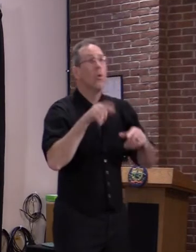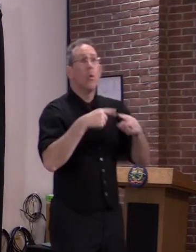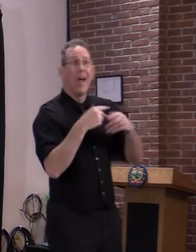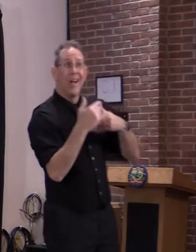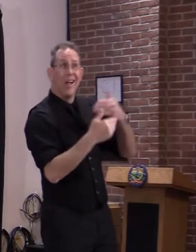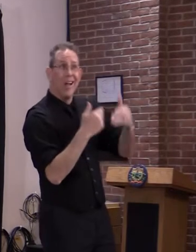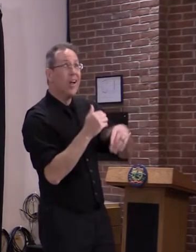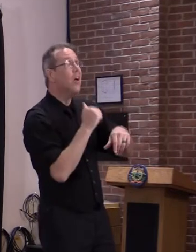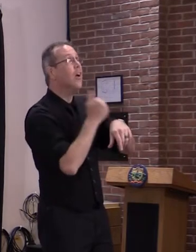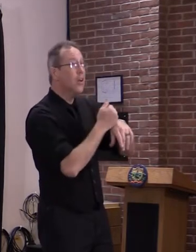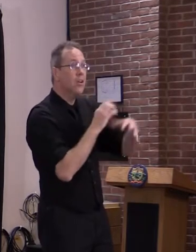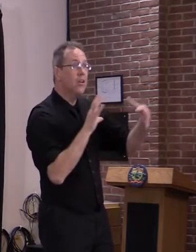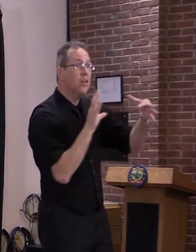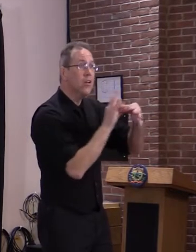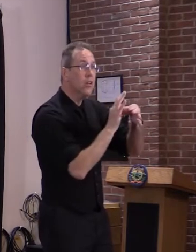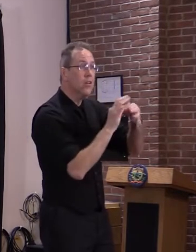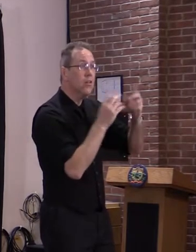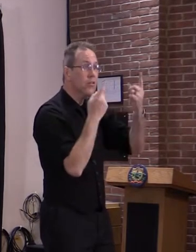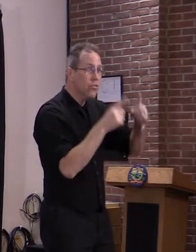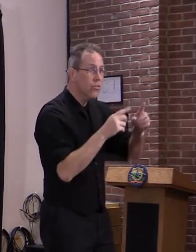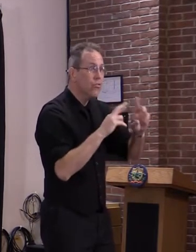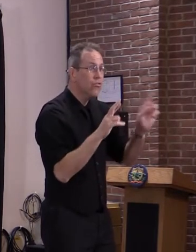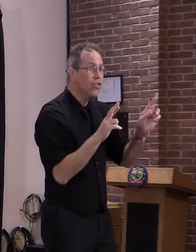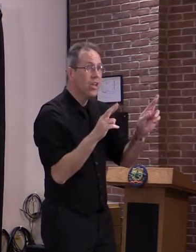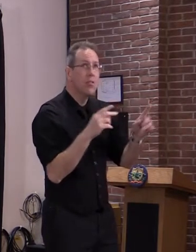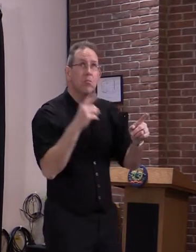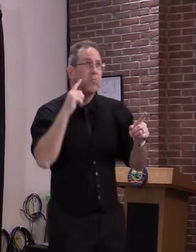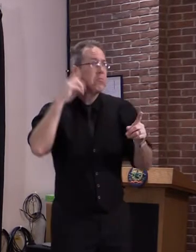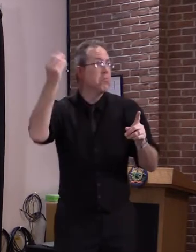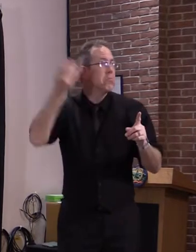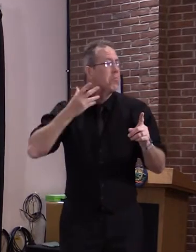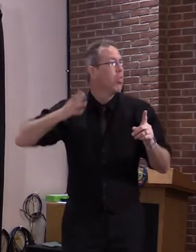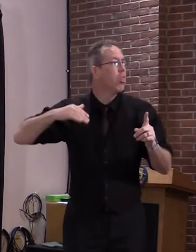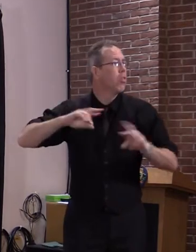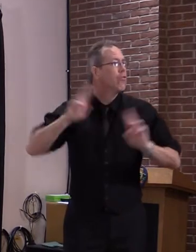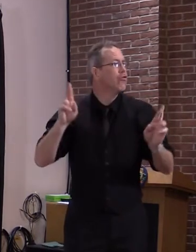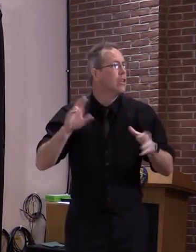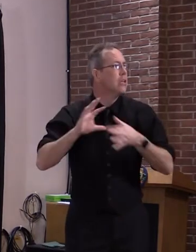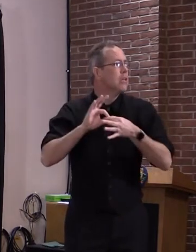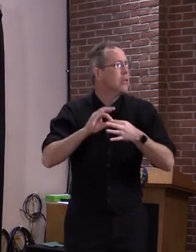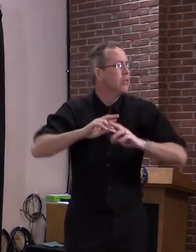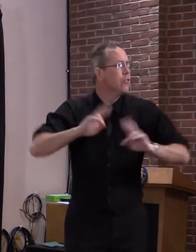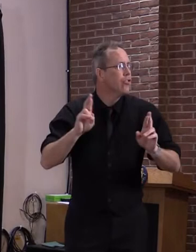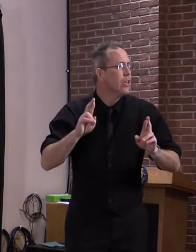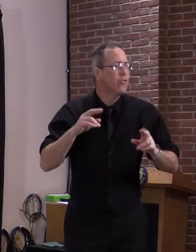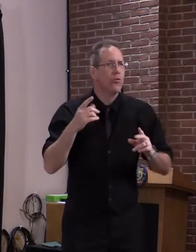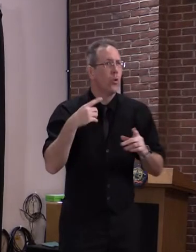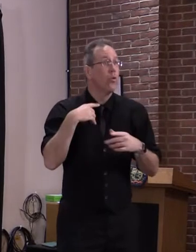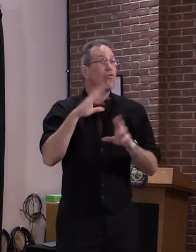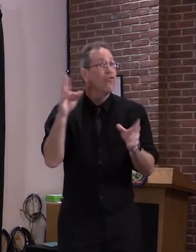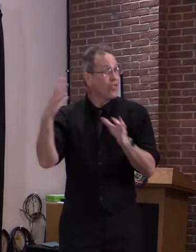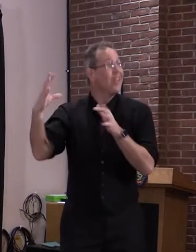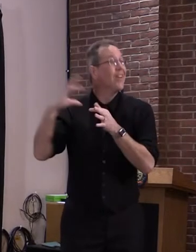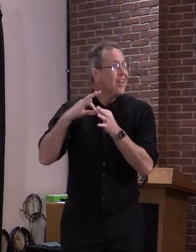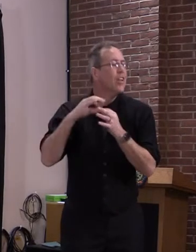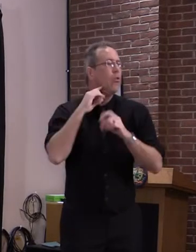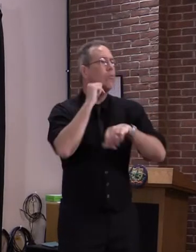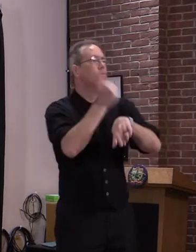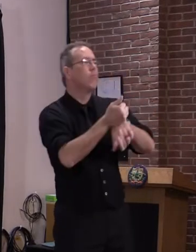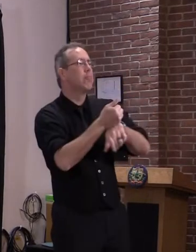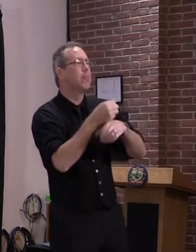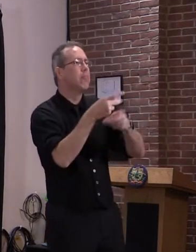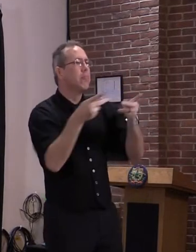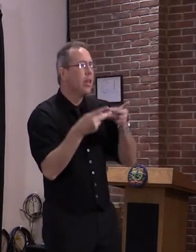centers know that they are part of this program at this time. There is a possibility this could happen for at